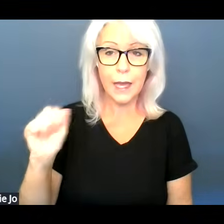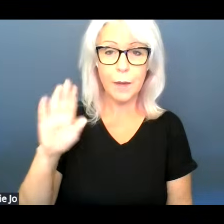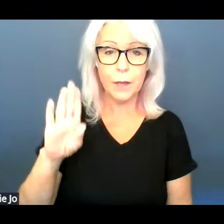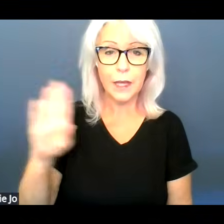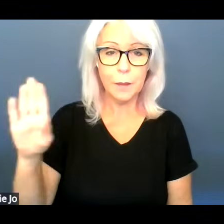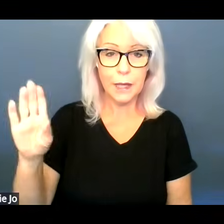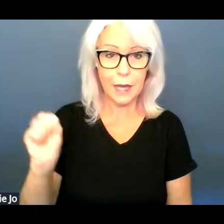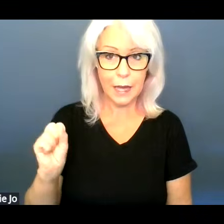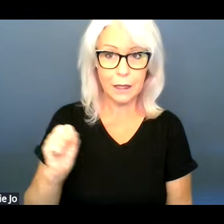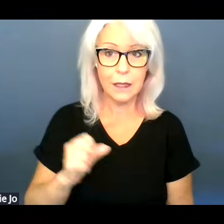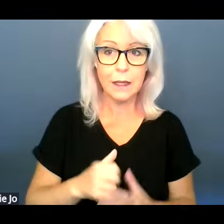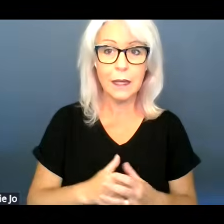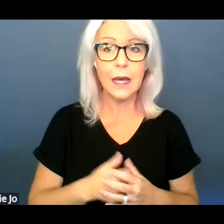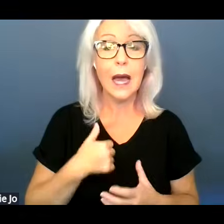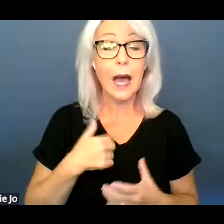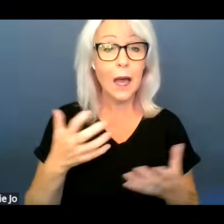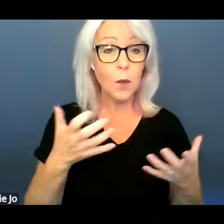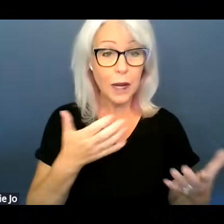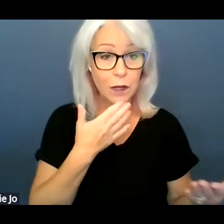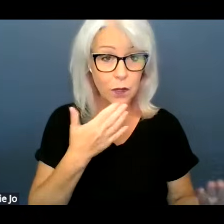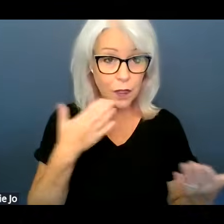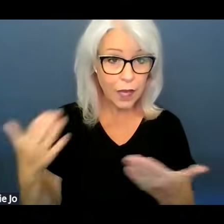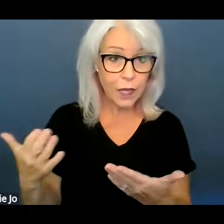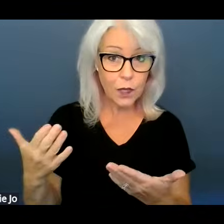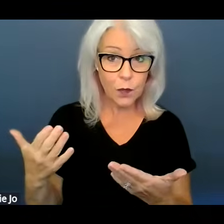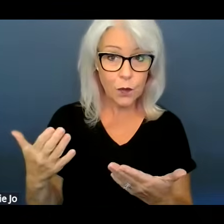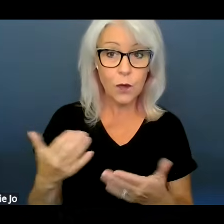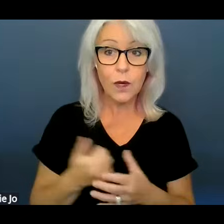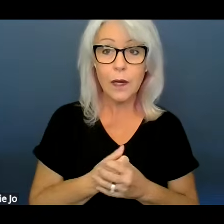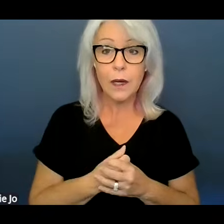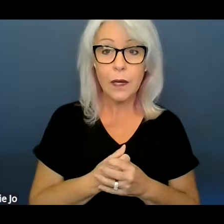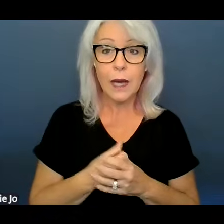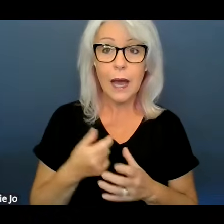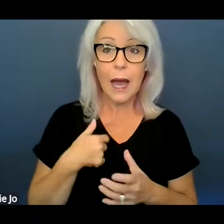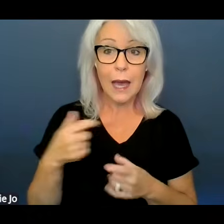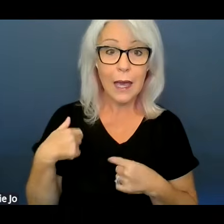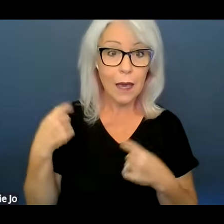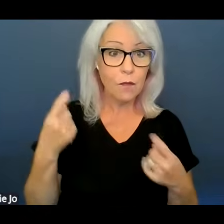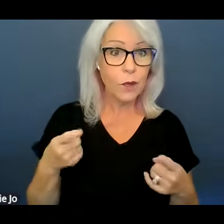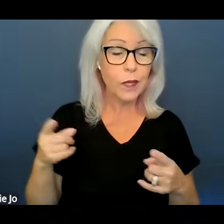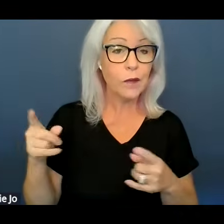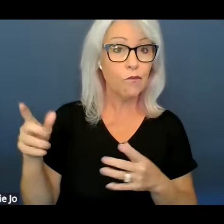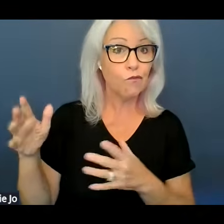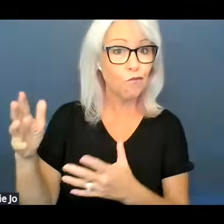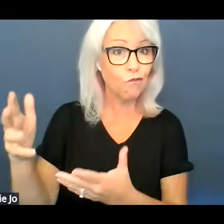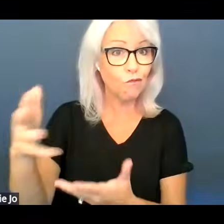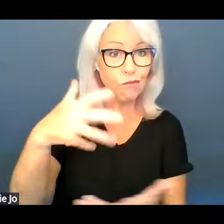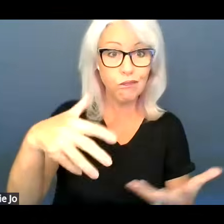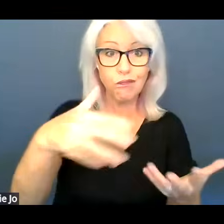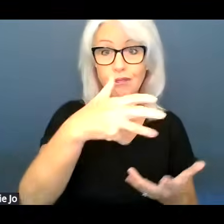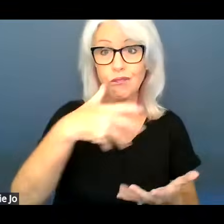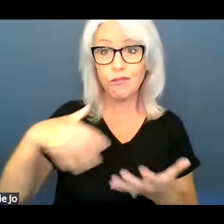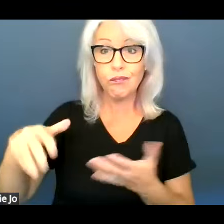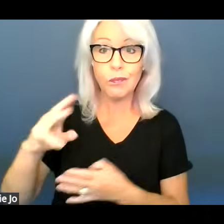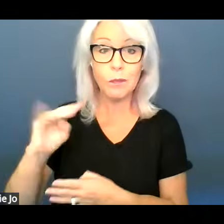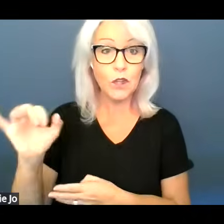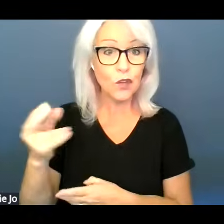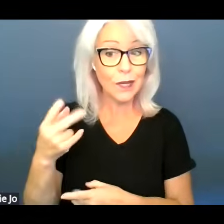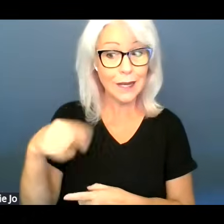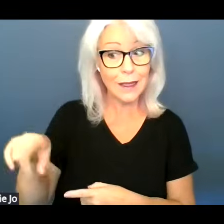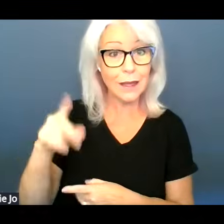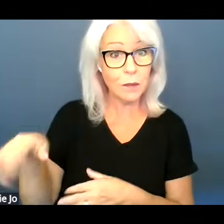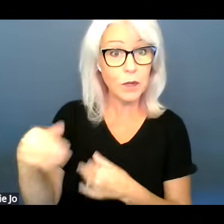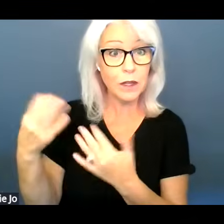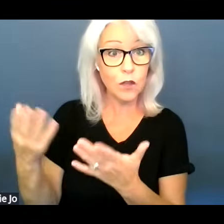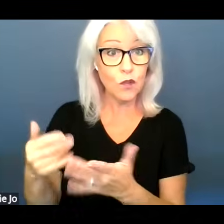SarahBrabbs. I wanted to thank you because as I've gone around Michigan talking with people and this petition has come up, along